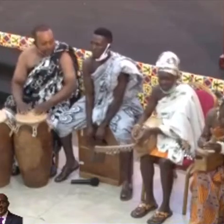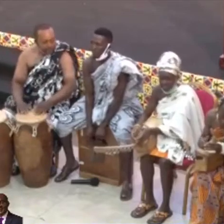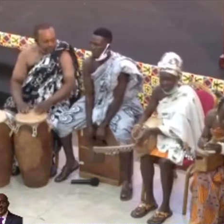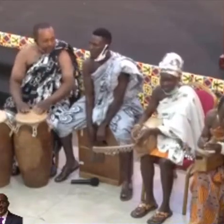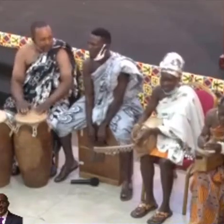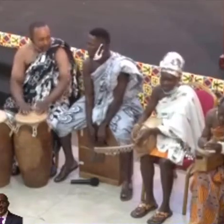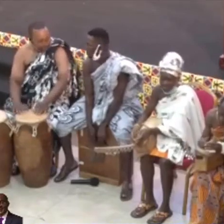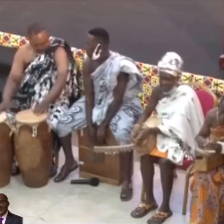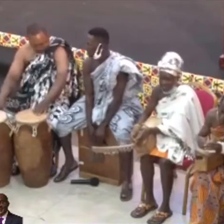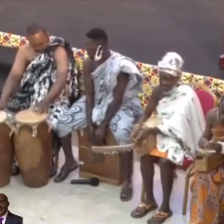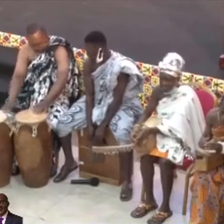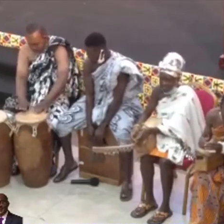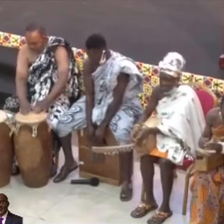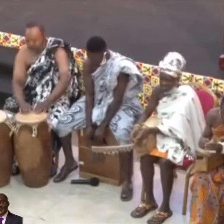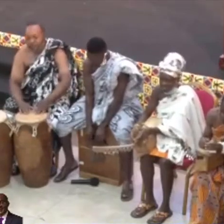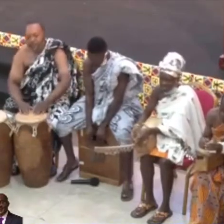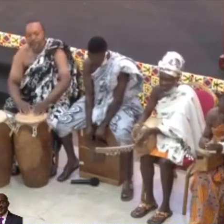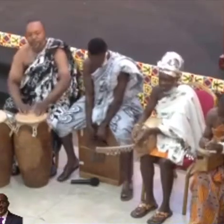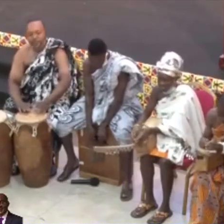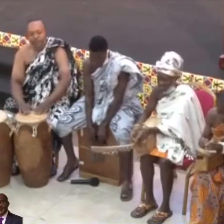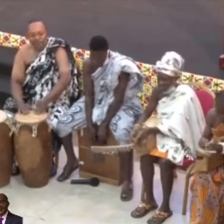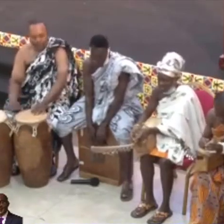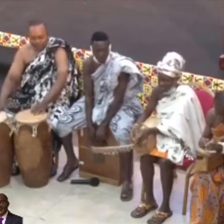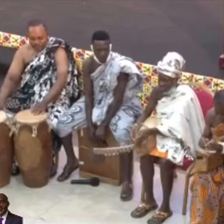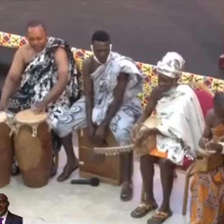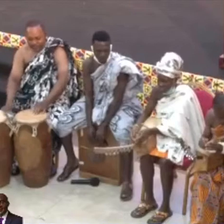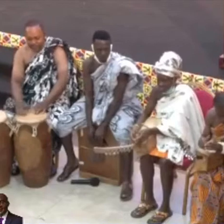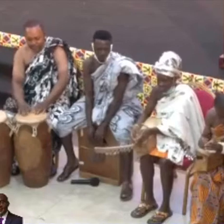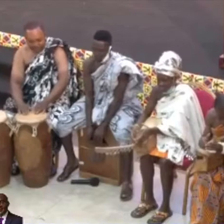Yes, I'm in Toko.